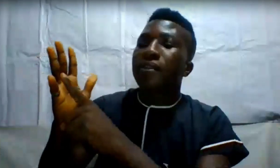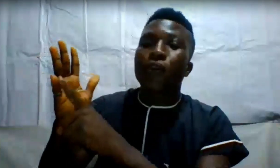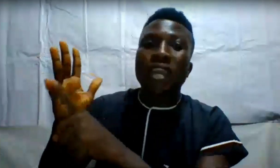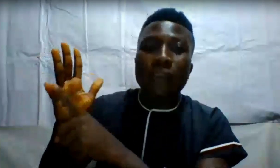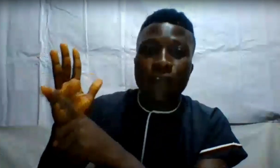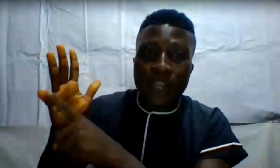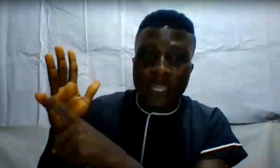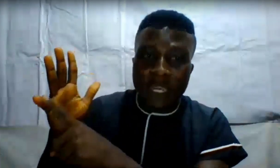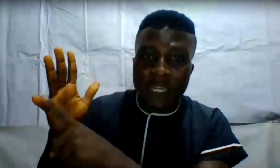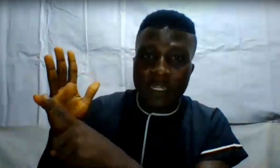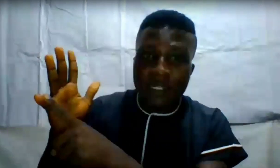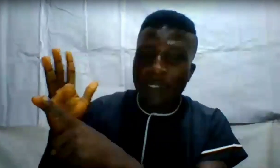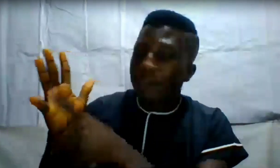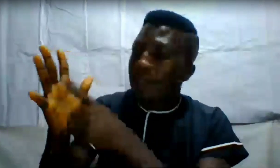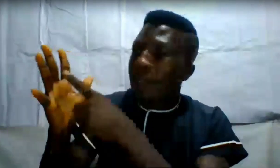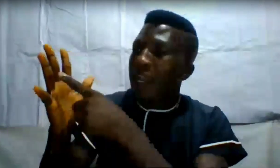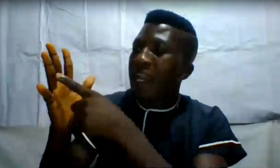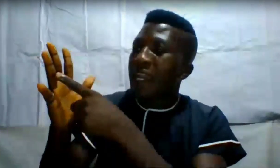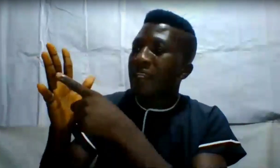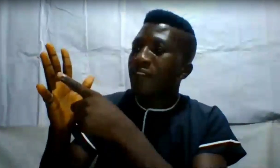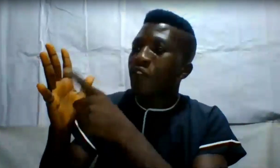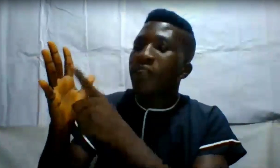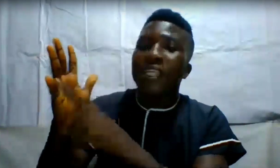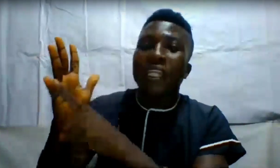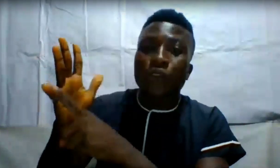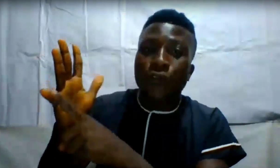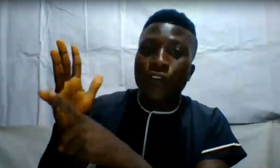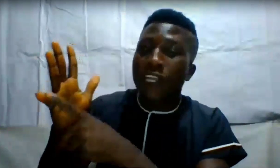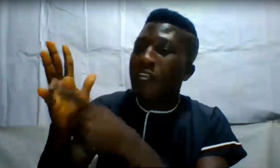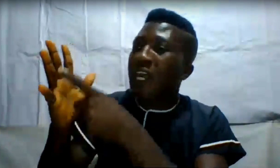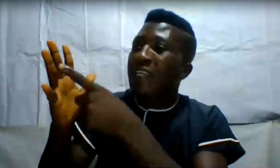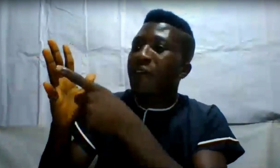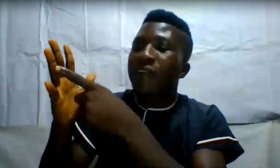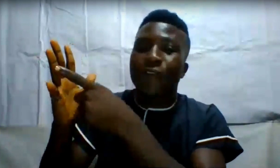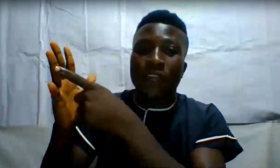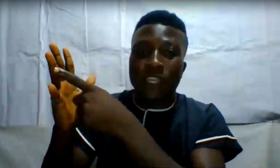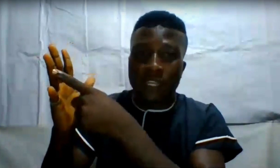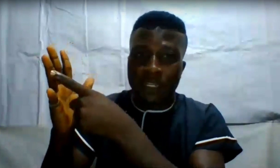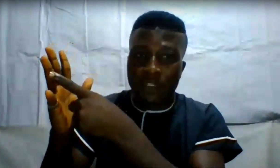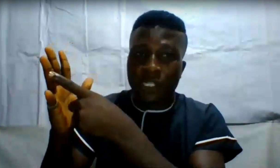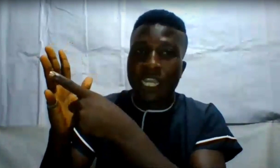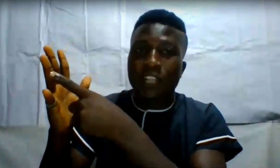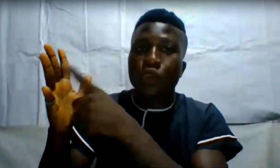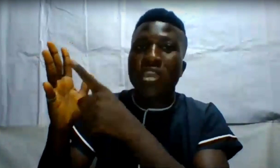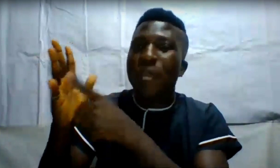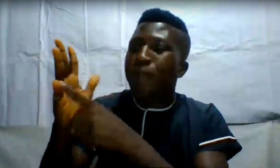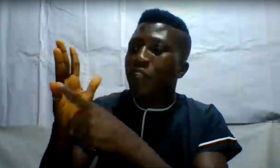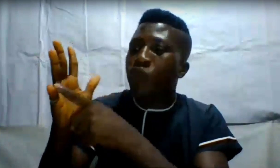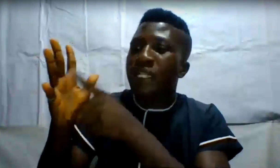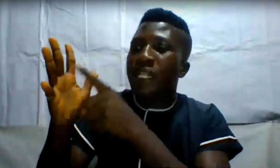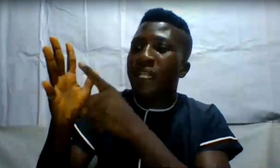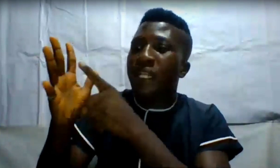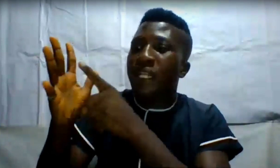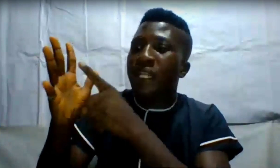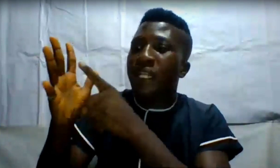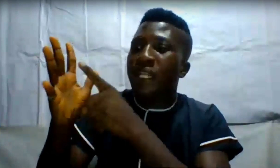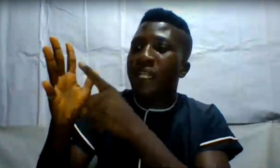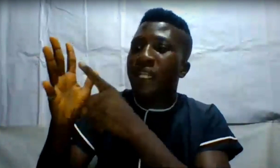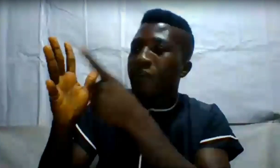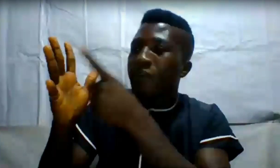finger and, sorry, the little finger and the ring finger. Okay, so in between the little finger and the ring finger, you're going to